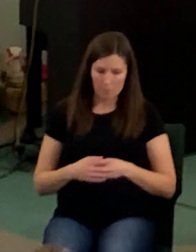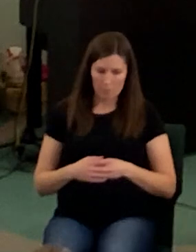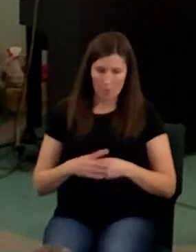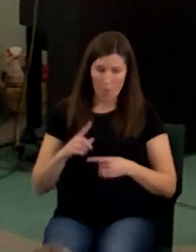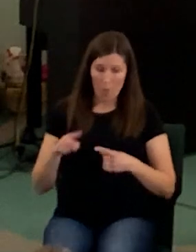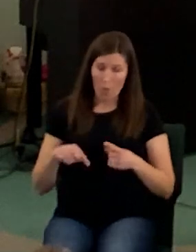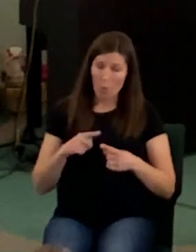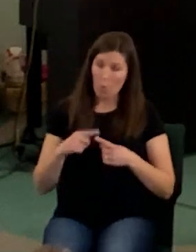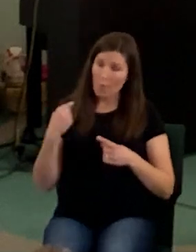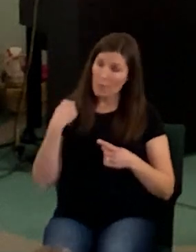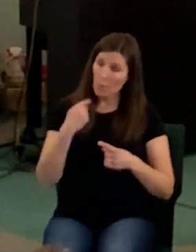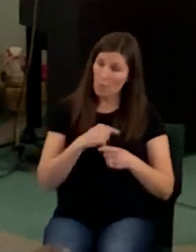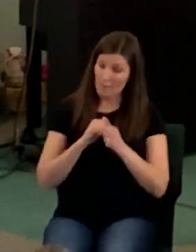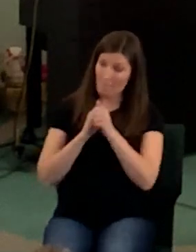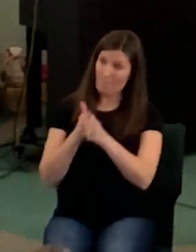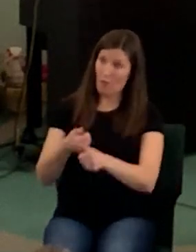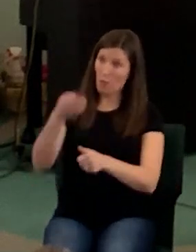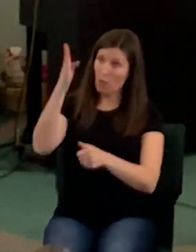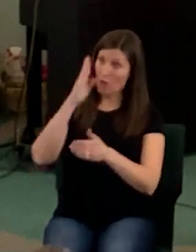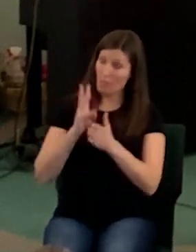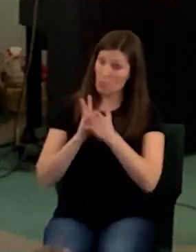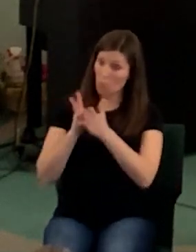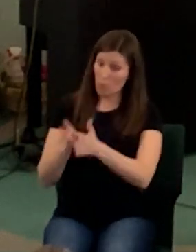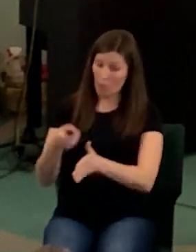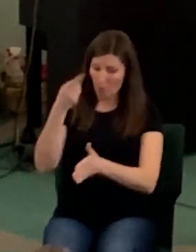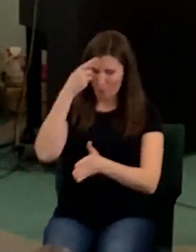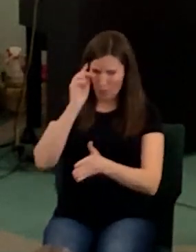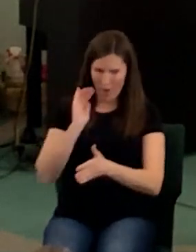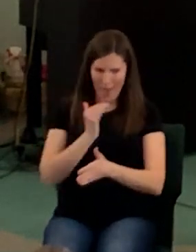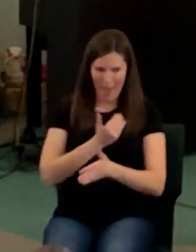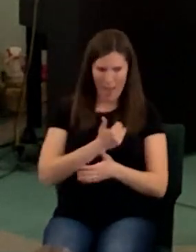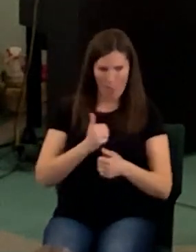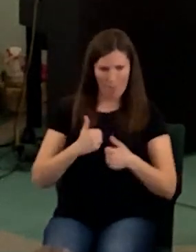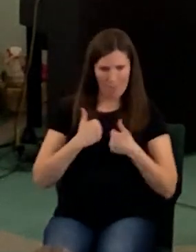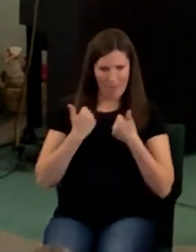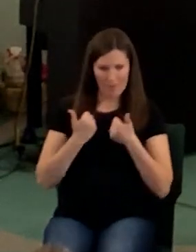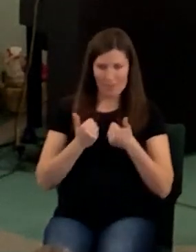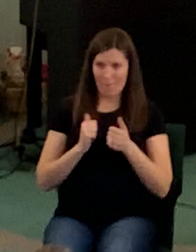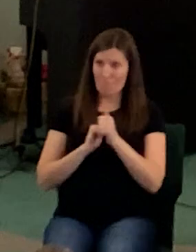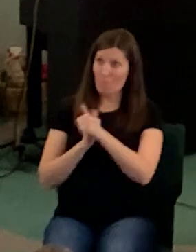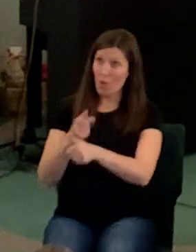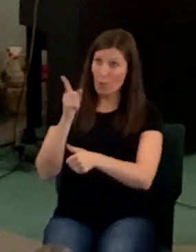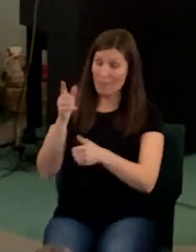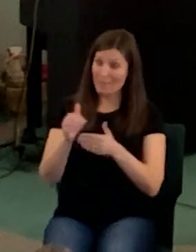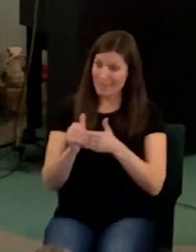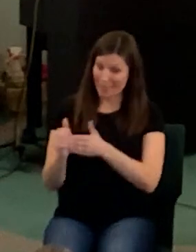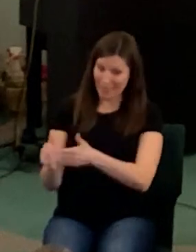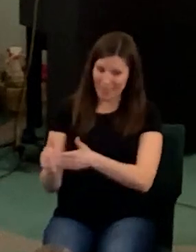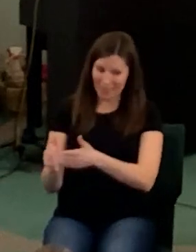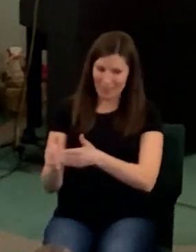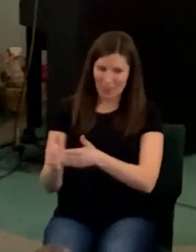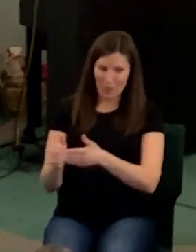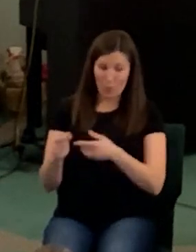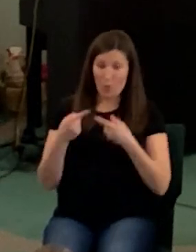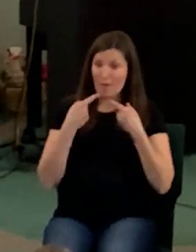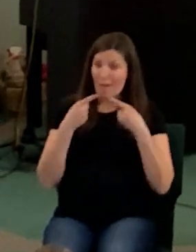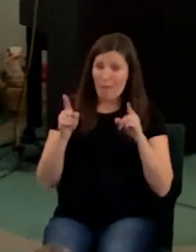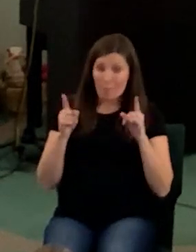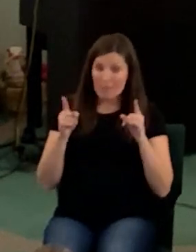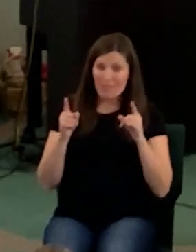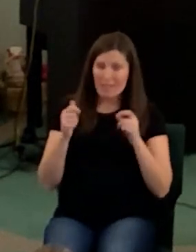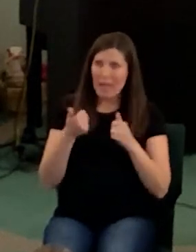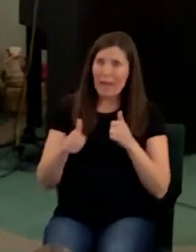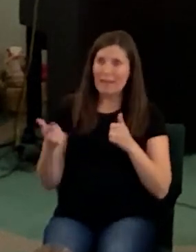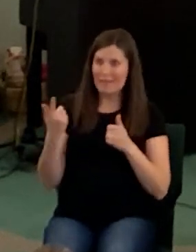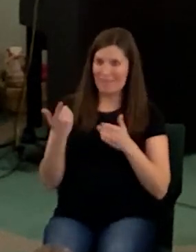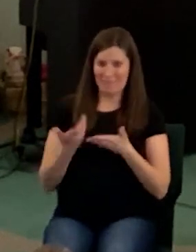That when we follow God's will for our lives, when we seek his will and follow his direction, we're going to accomplish anything that he